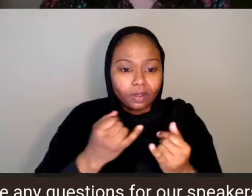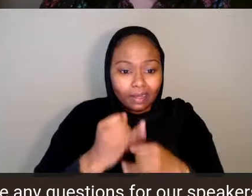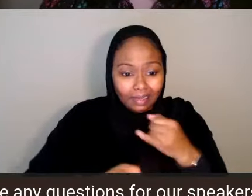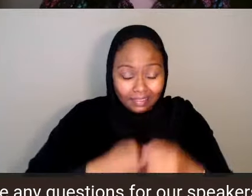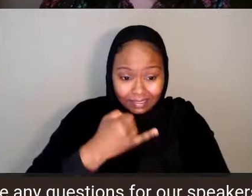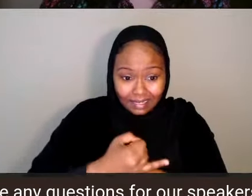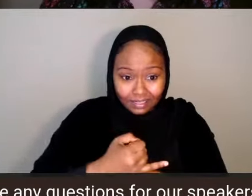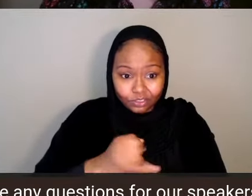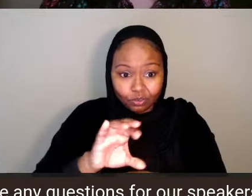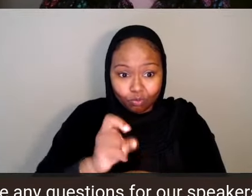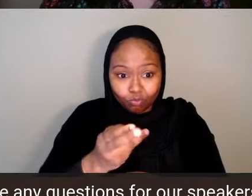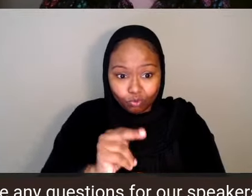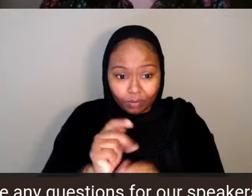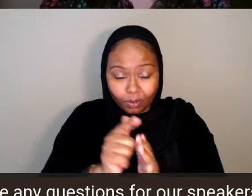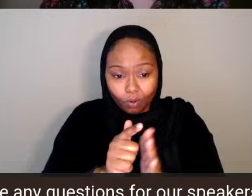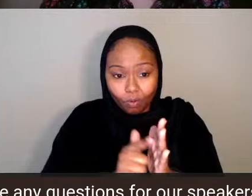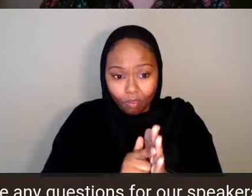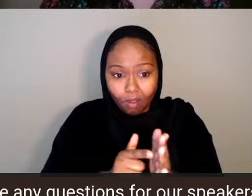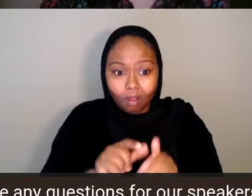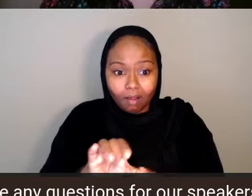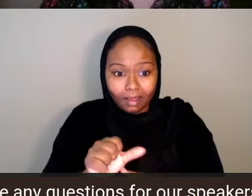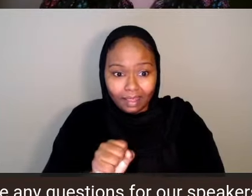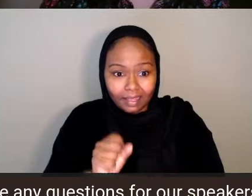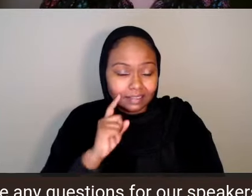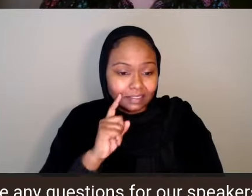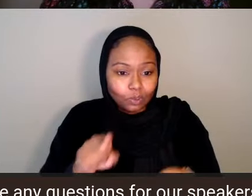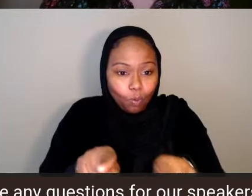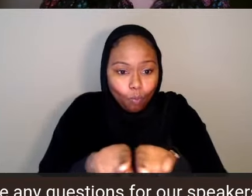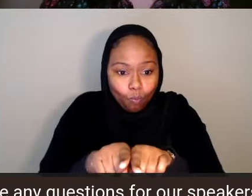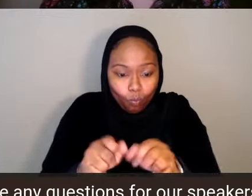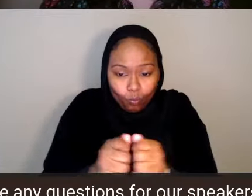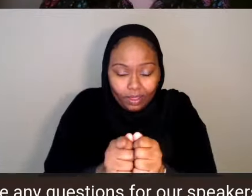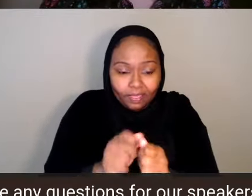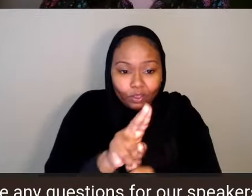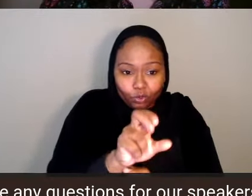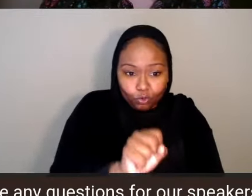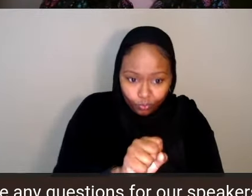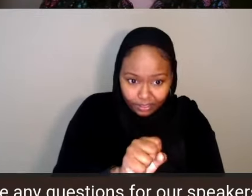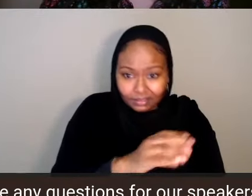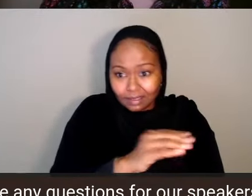law cases involving US and foreign officials and